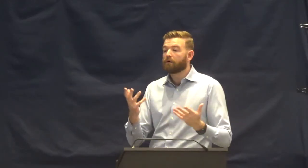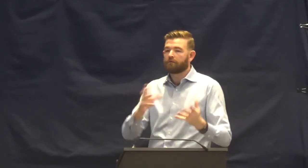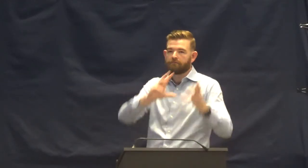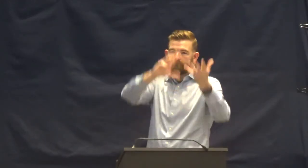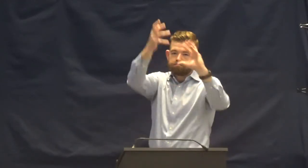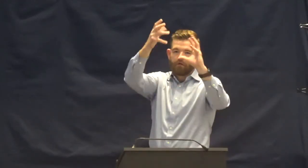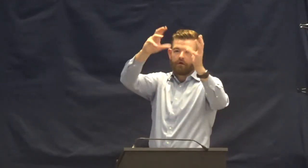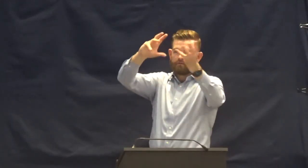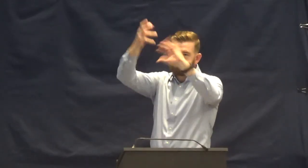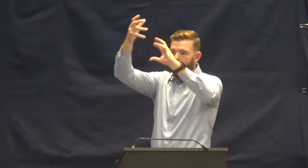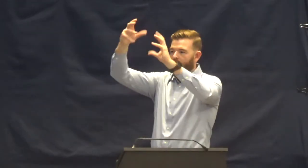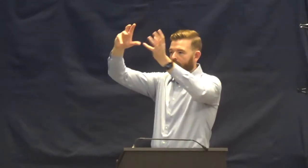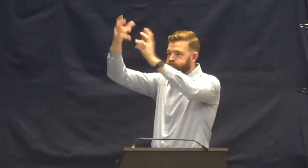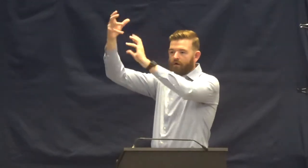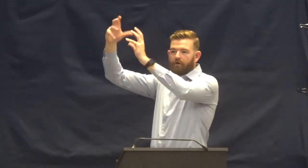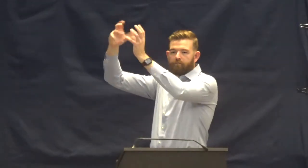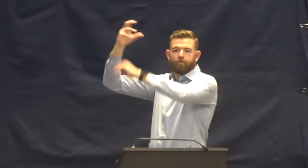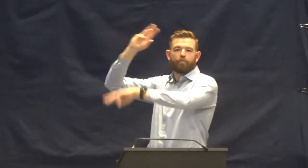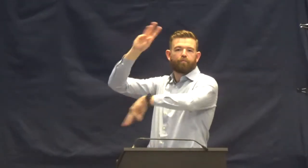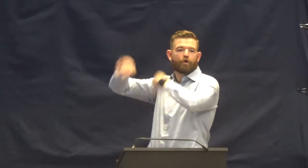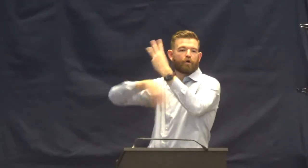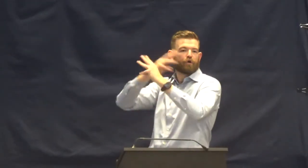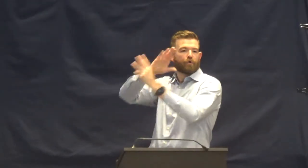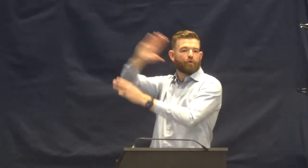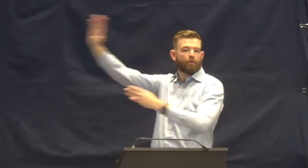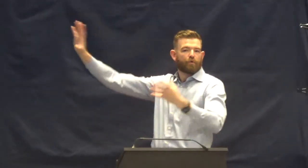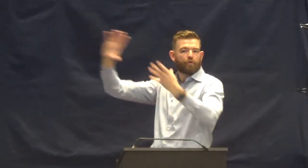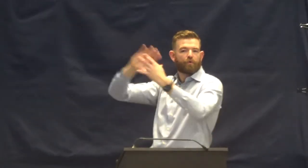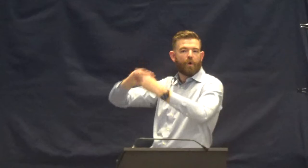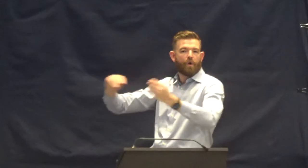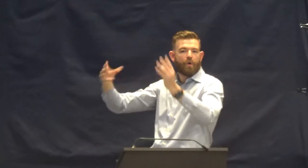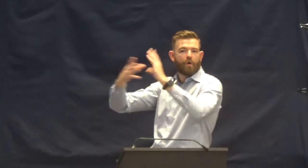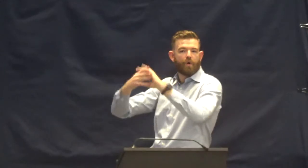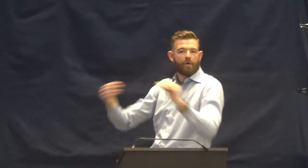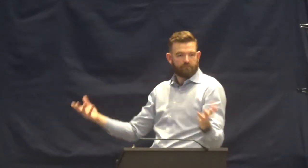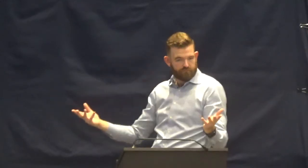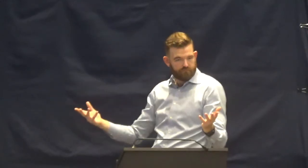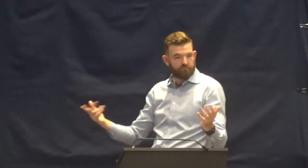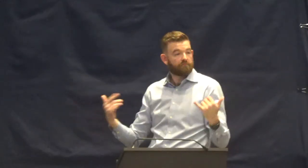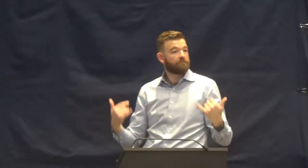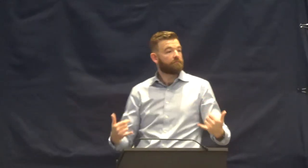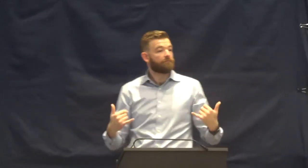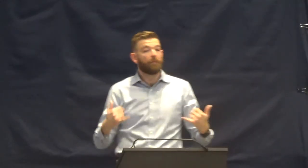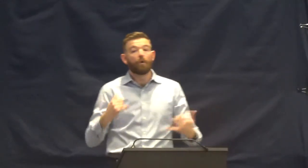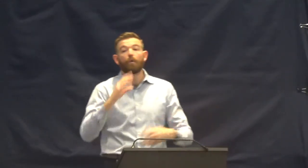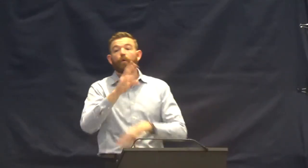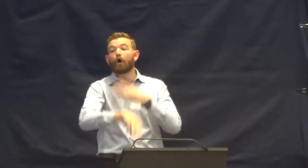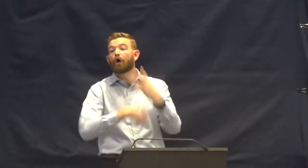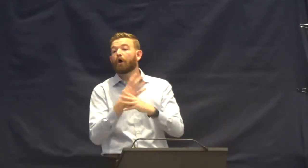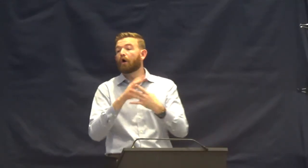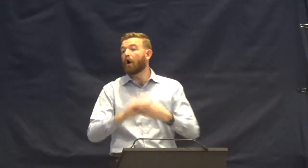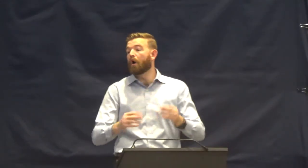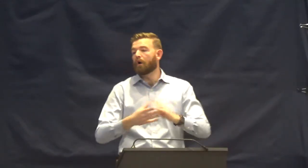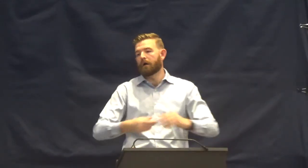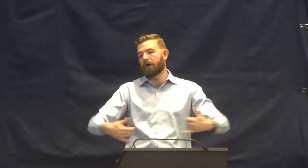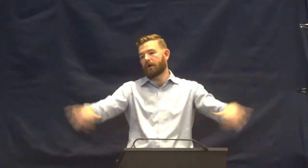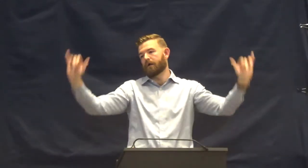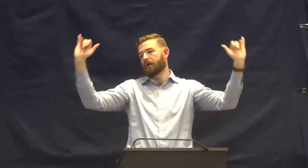ministry. And he interrupted the stories of the world.